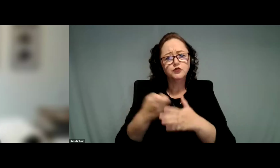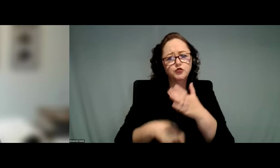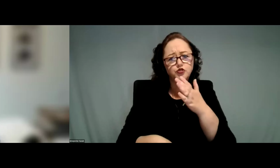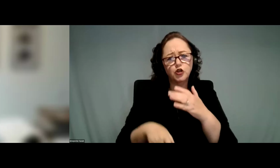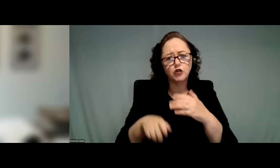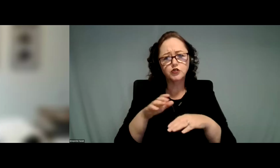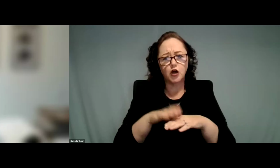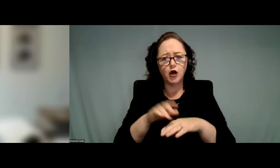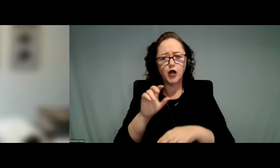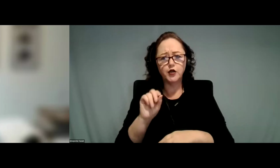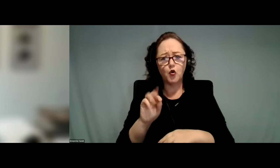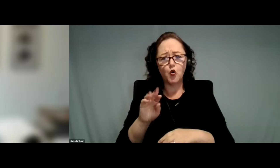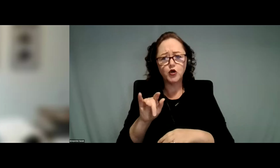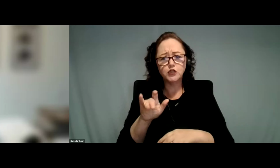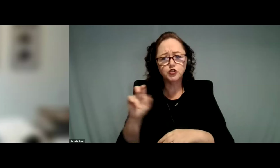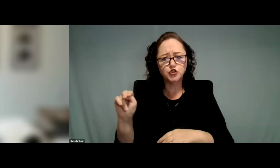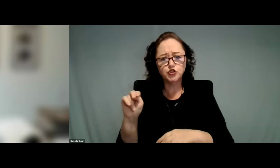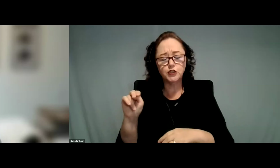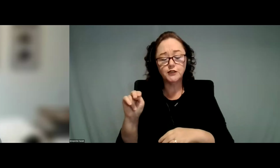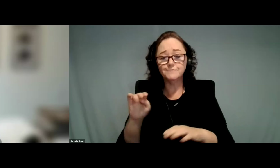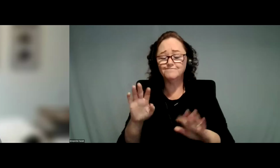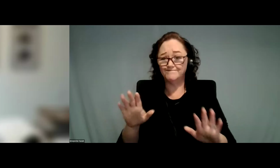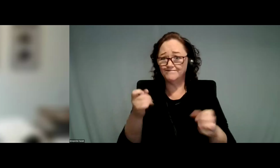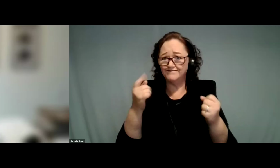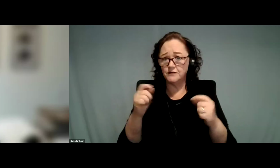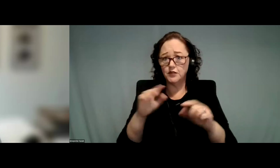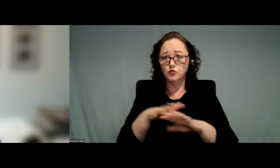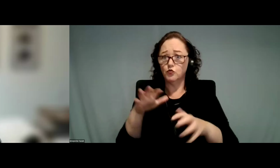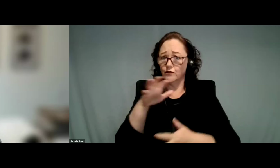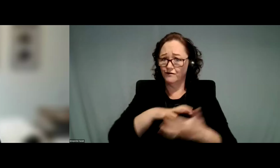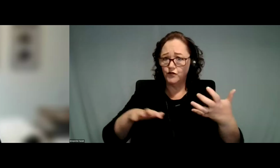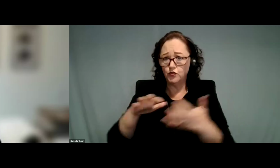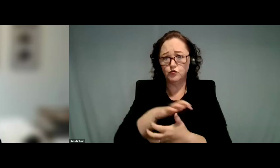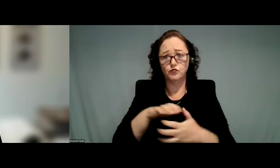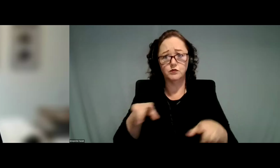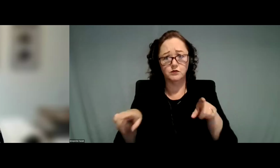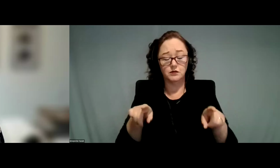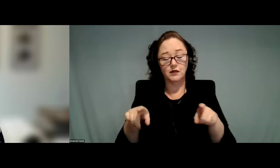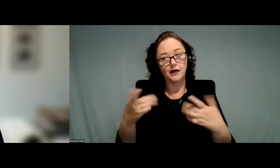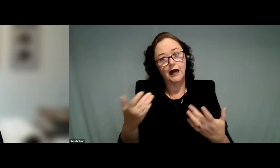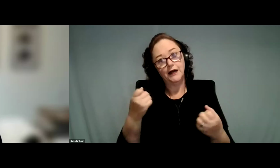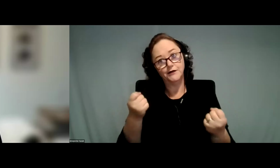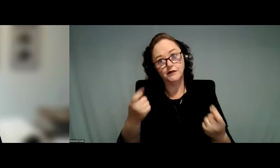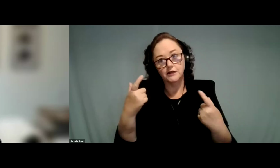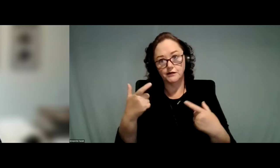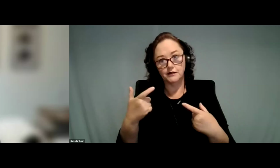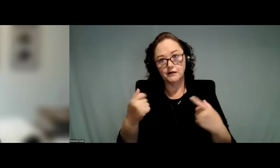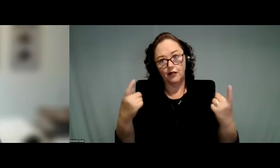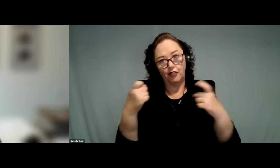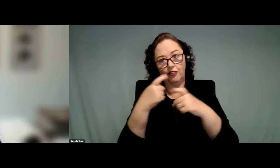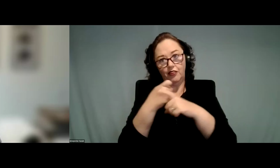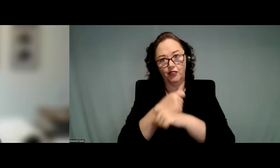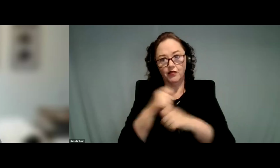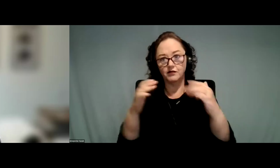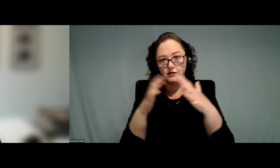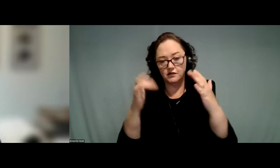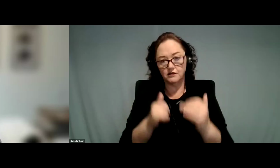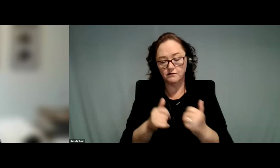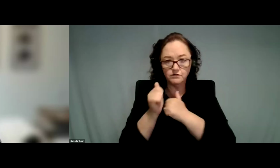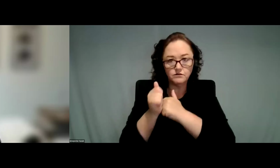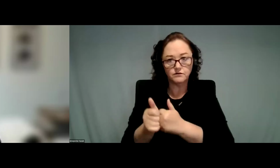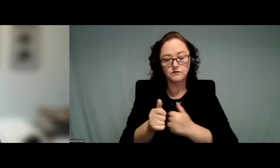both correct. And so I don't want there to be confusion about that. It's a difficult system for people to comply with. So based in